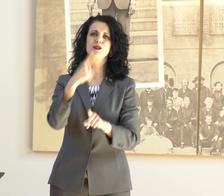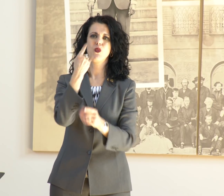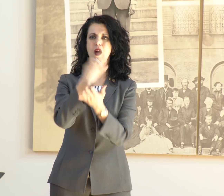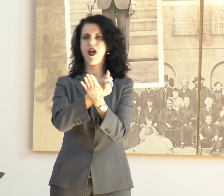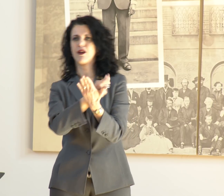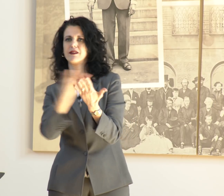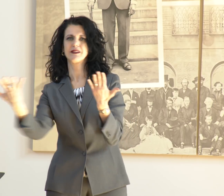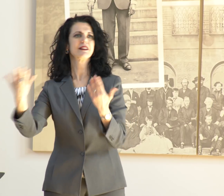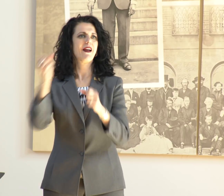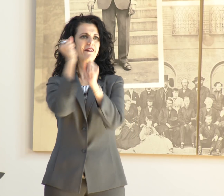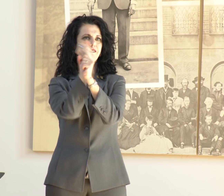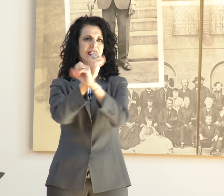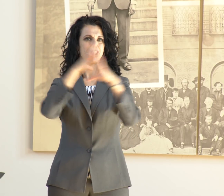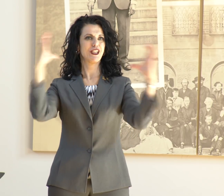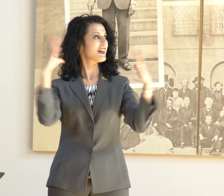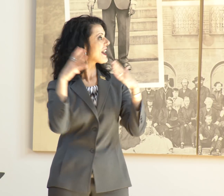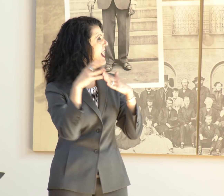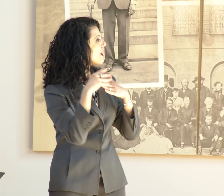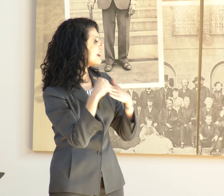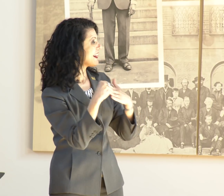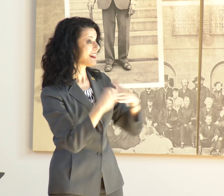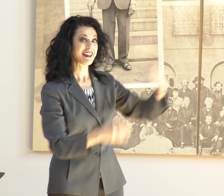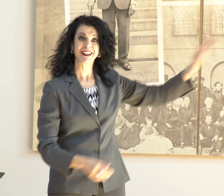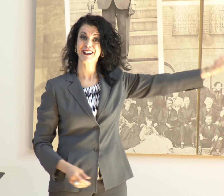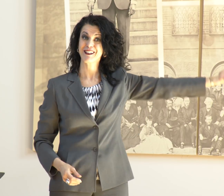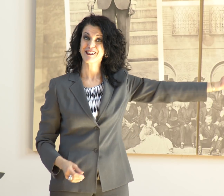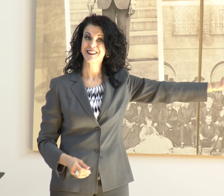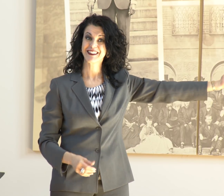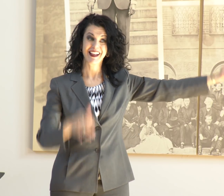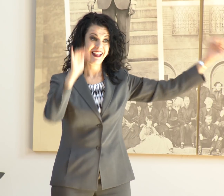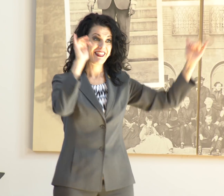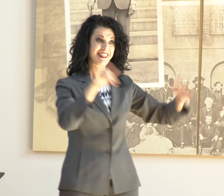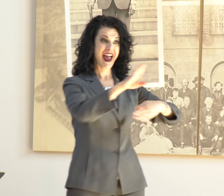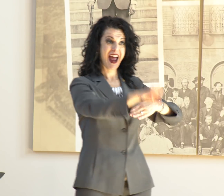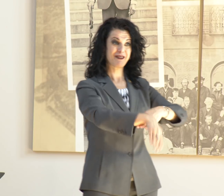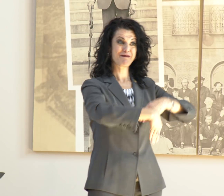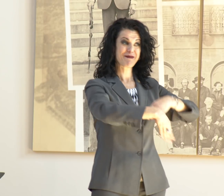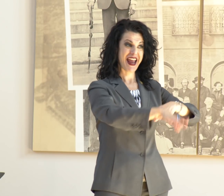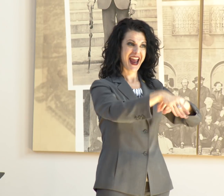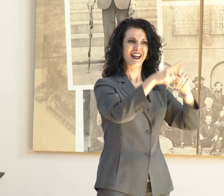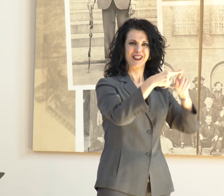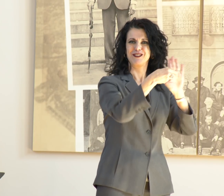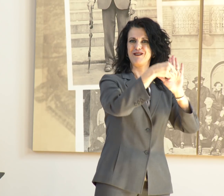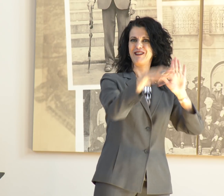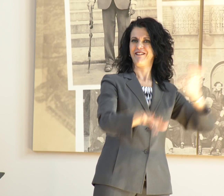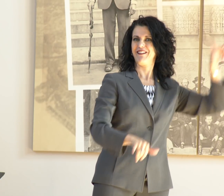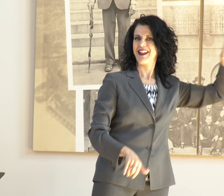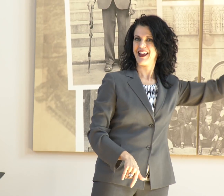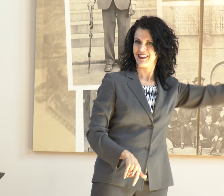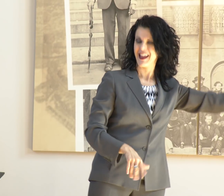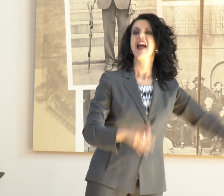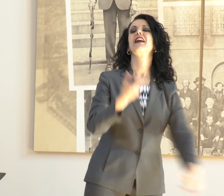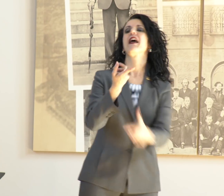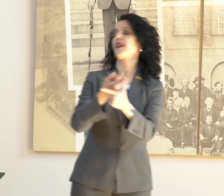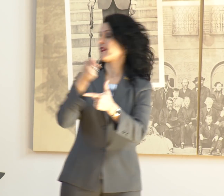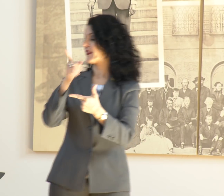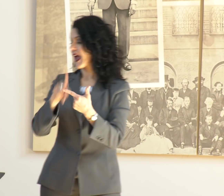During that time, Bernard Bragg was honored as one of the visionary leaders, as you can see here, a banner